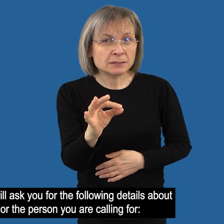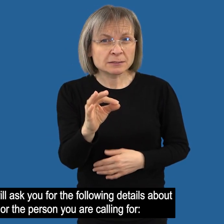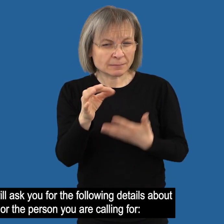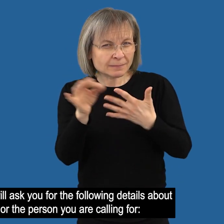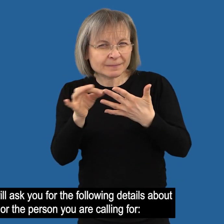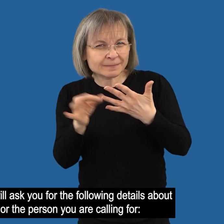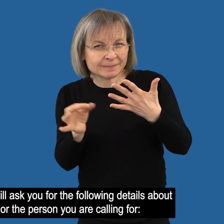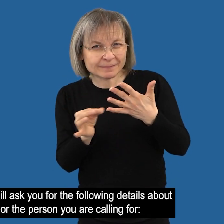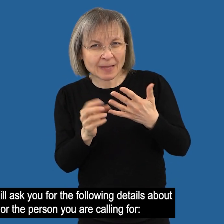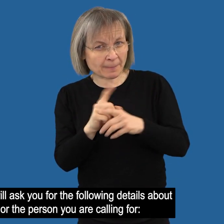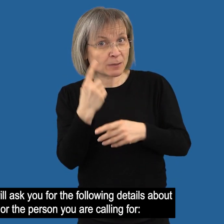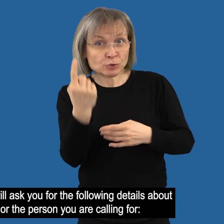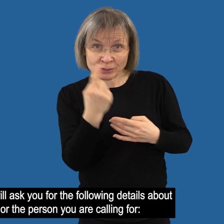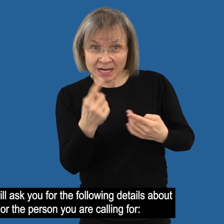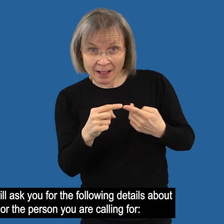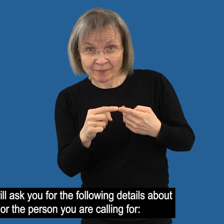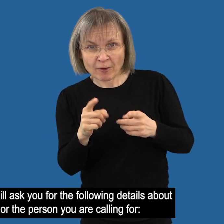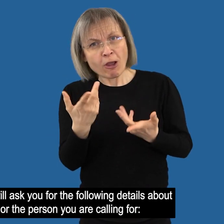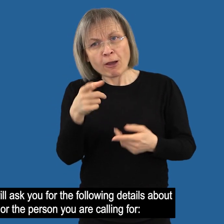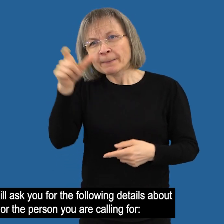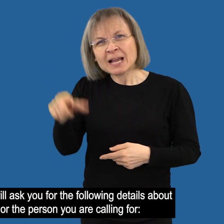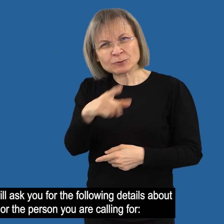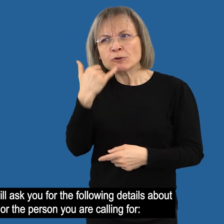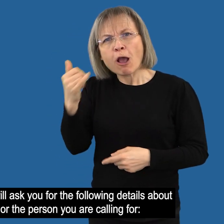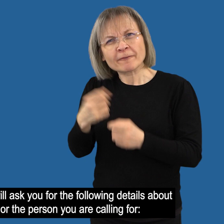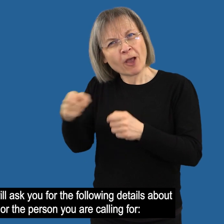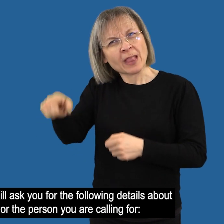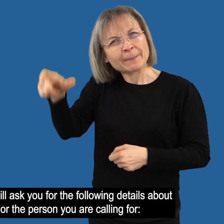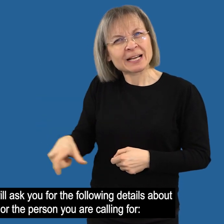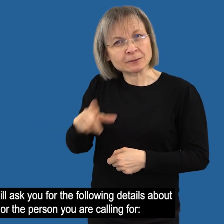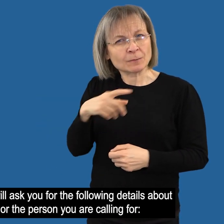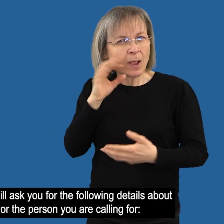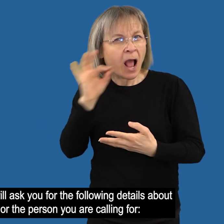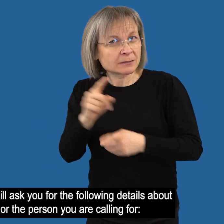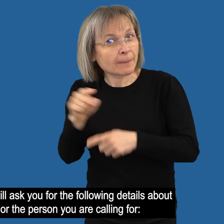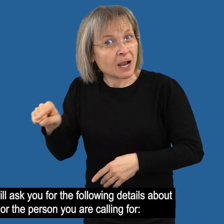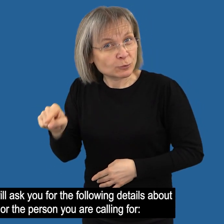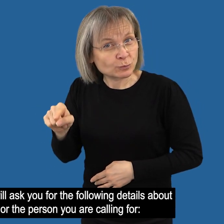For safety, we will ask you for the following details about yourself or the person you are calling for.